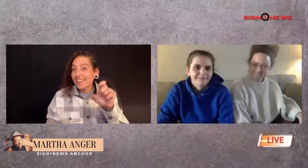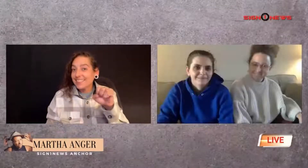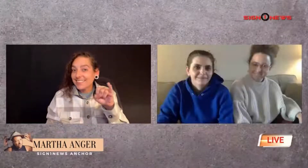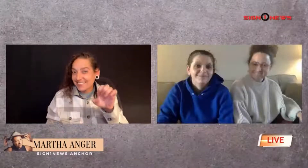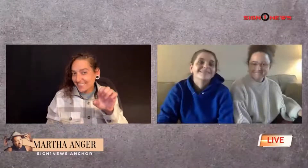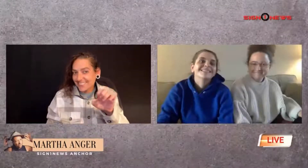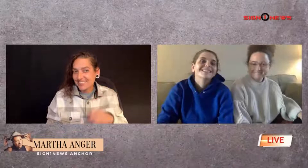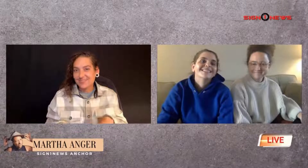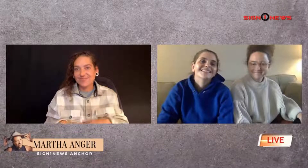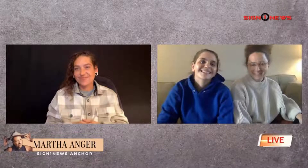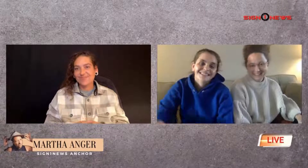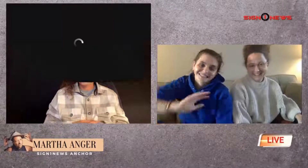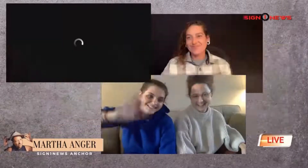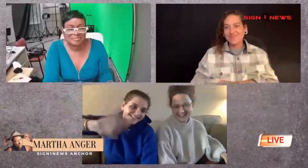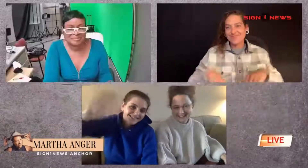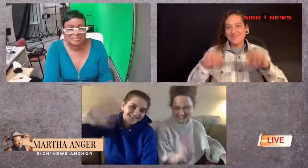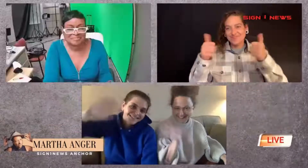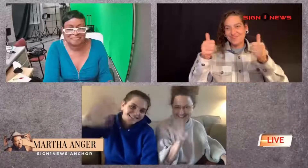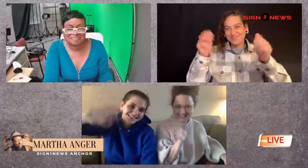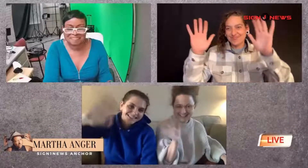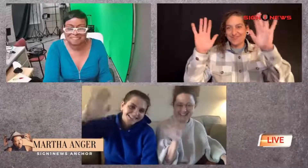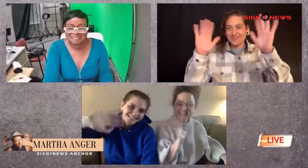Welcome, Michelle and Eleise.